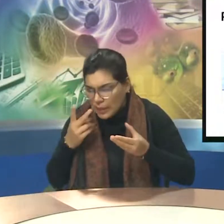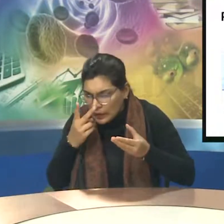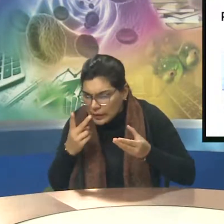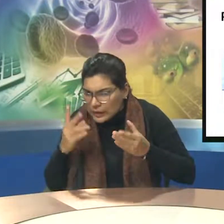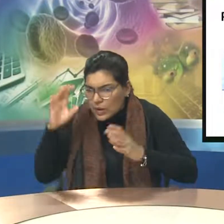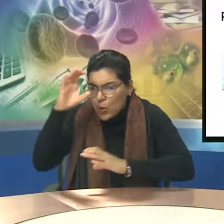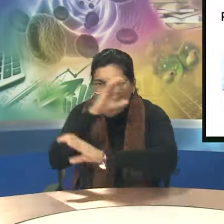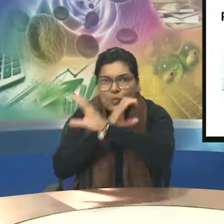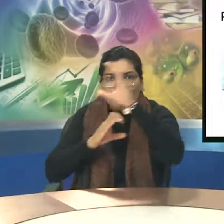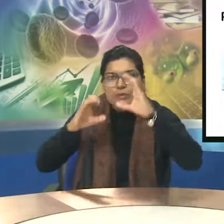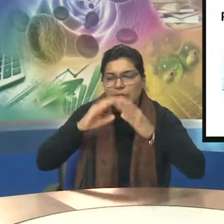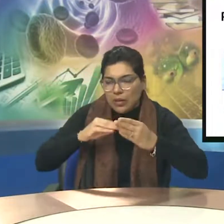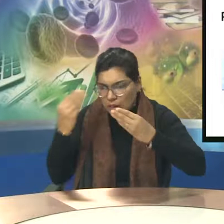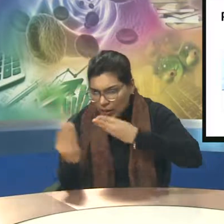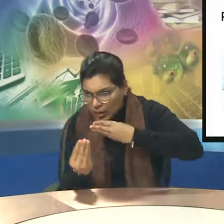the page,